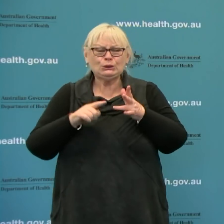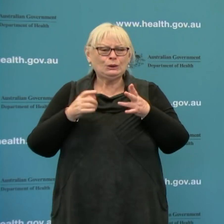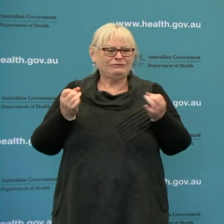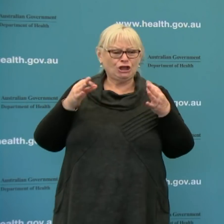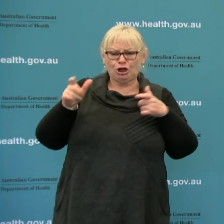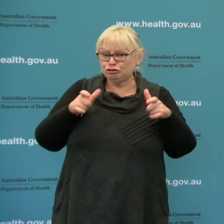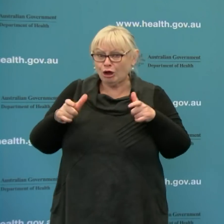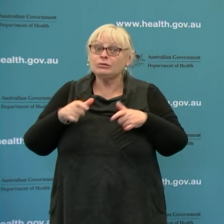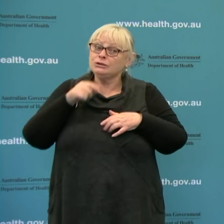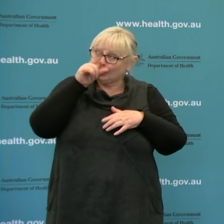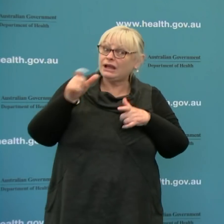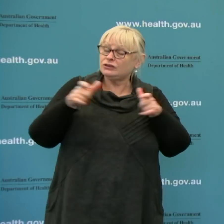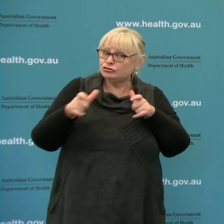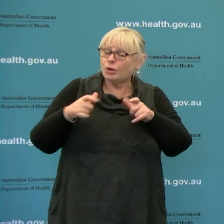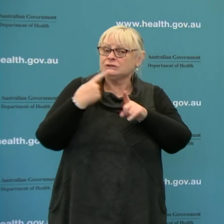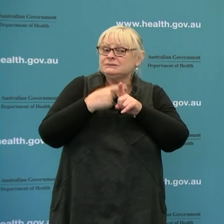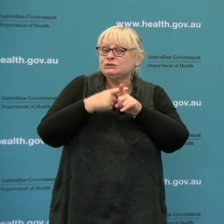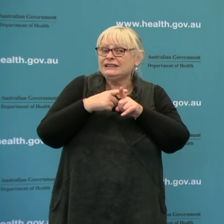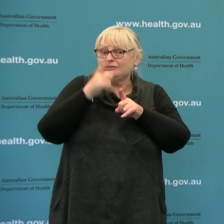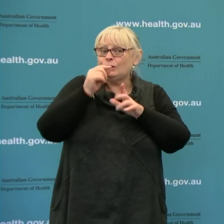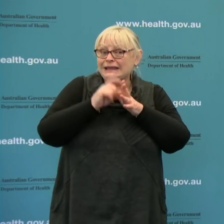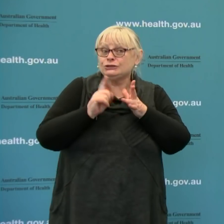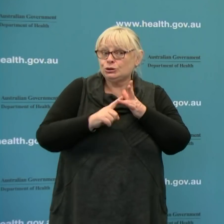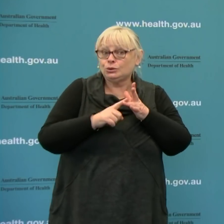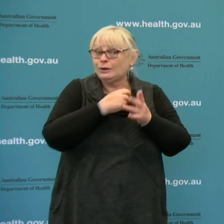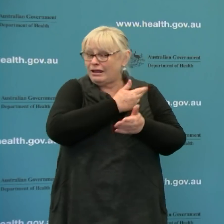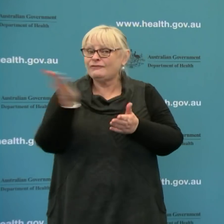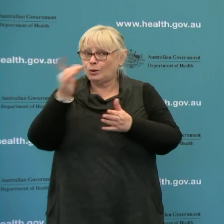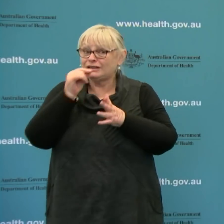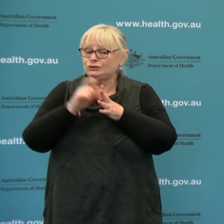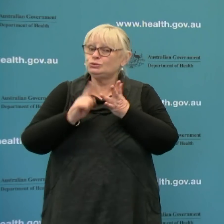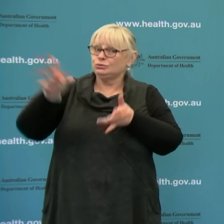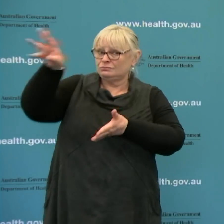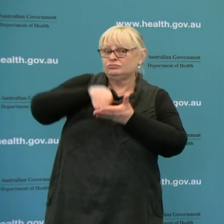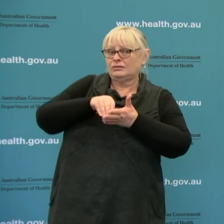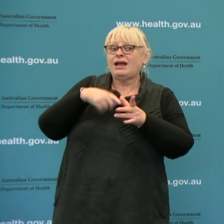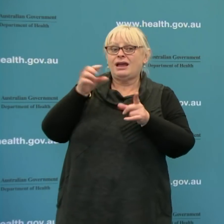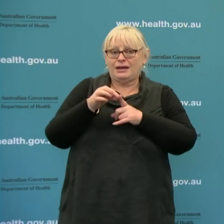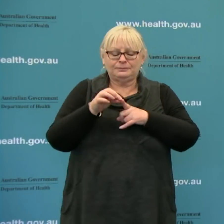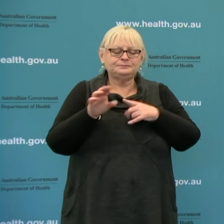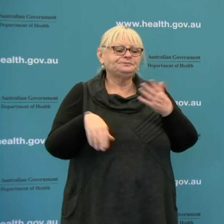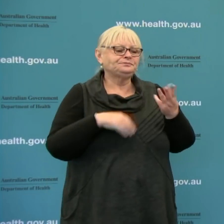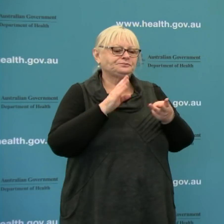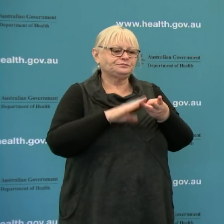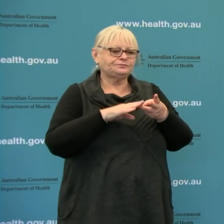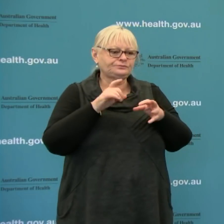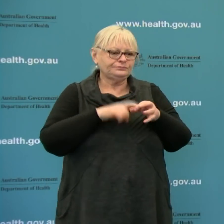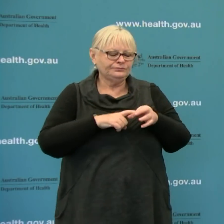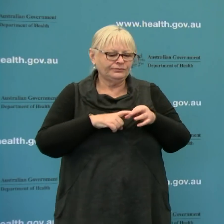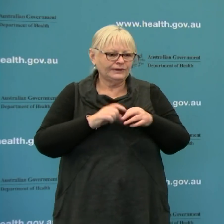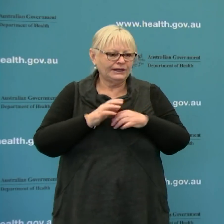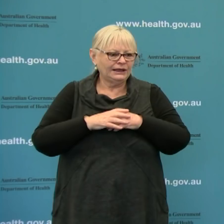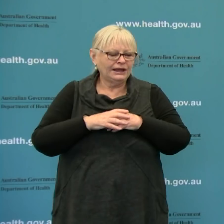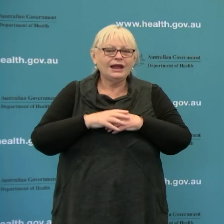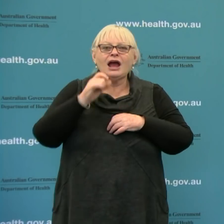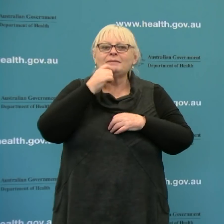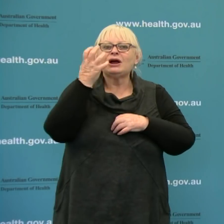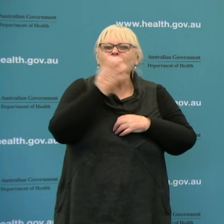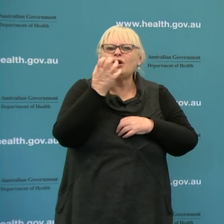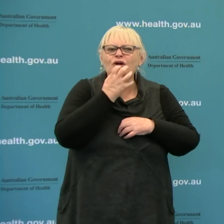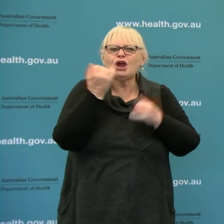for COVID-19 patients. What is the benefits of that people are looking into? So there are a lot of different treatments being